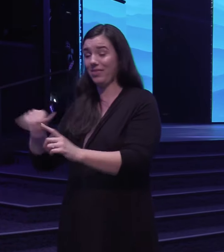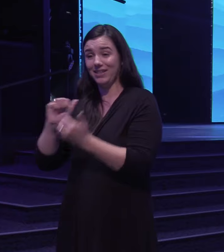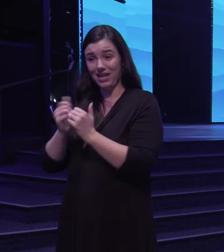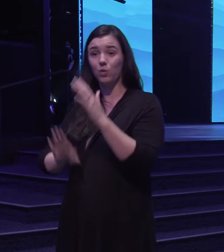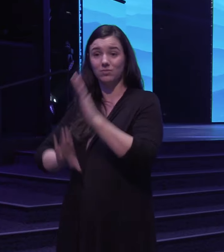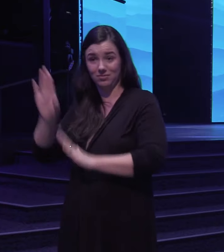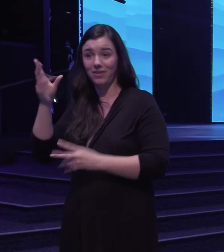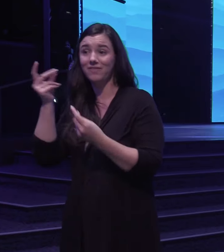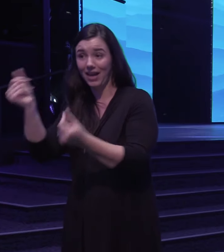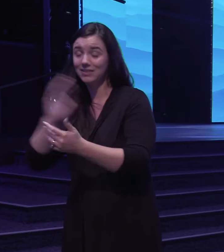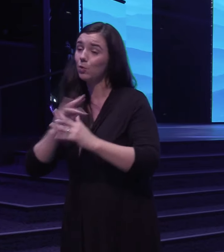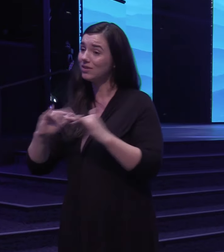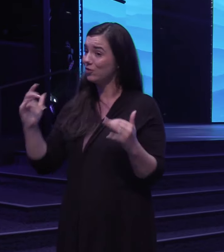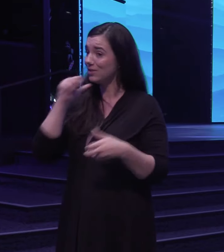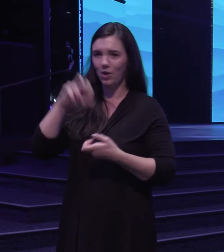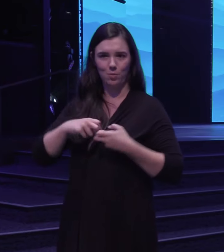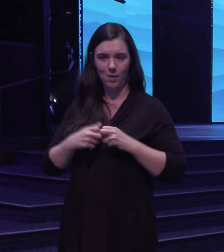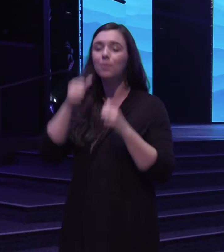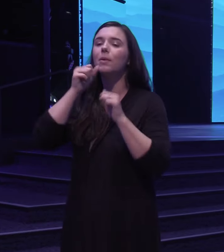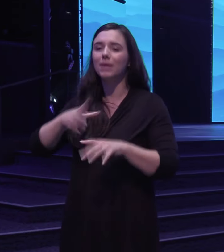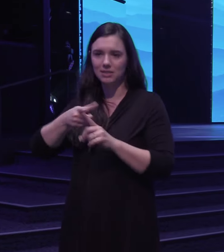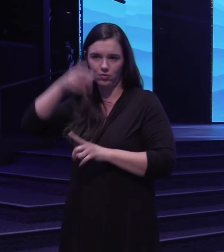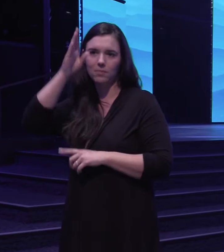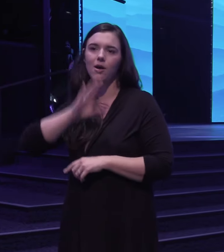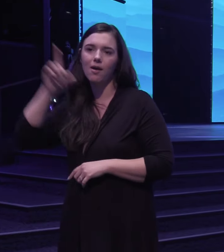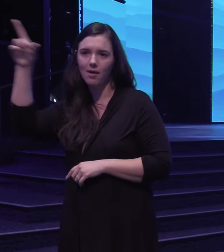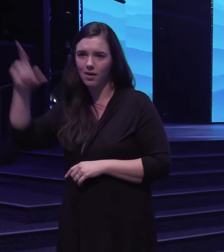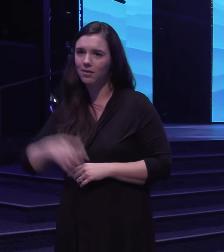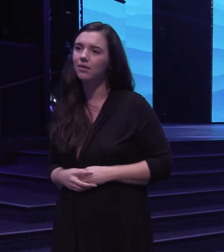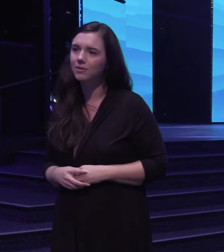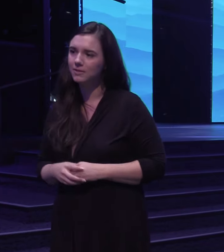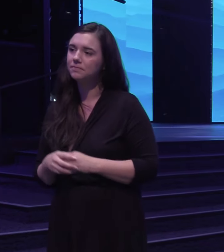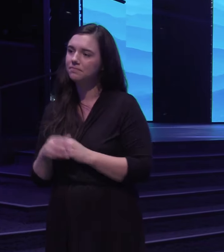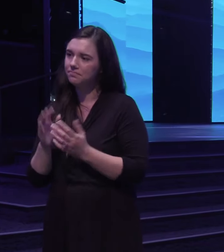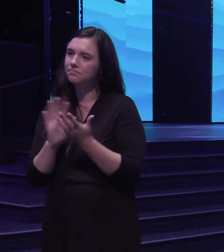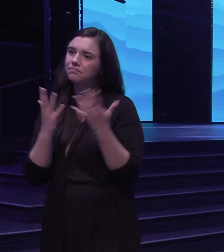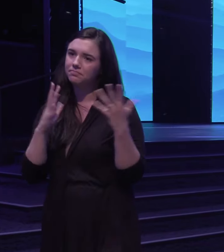not a problem. It is a blessing from God.